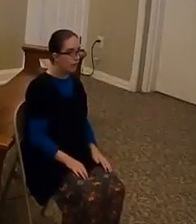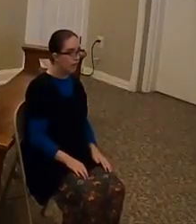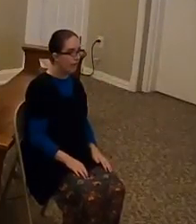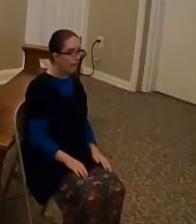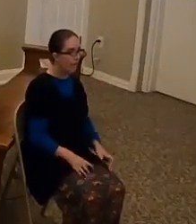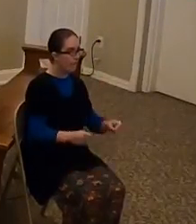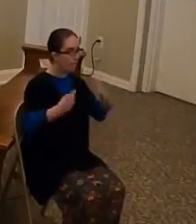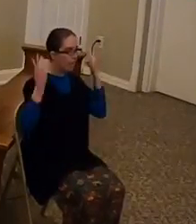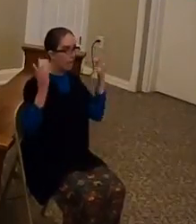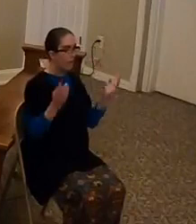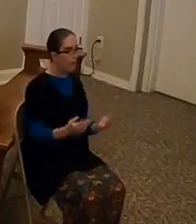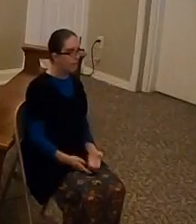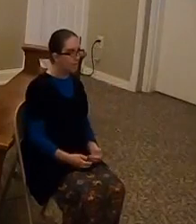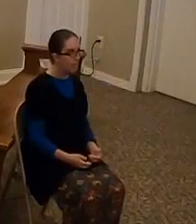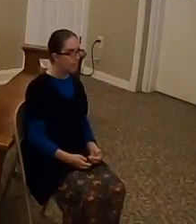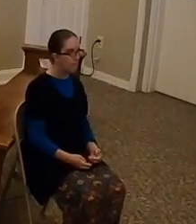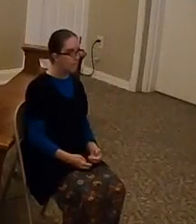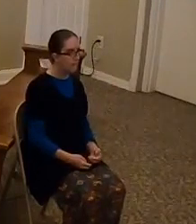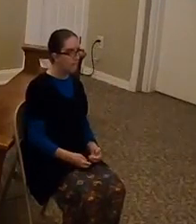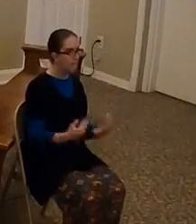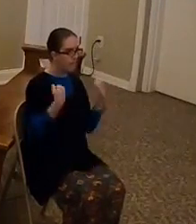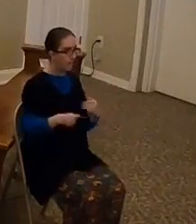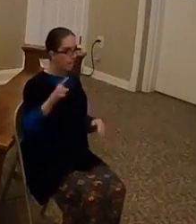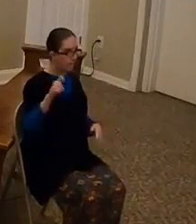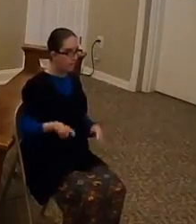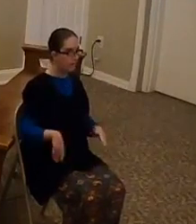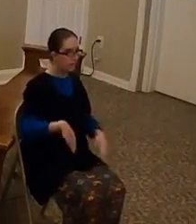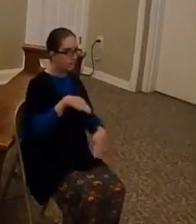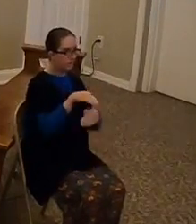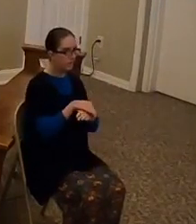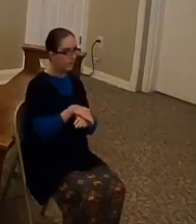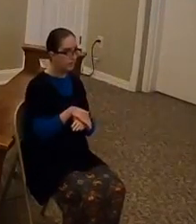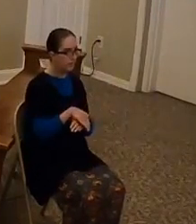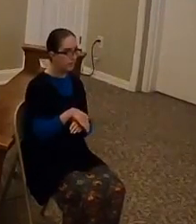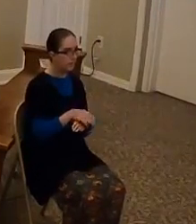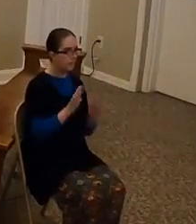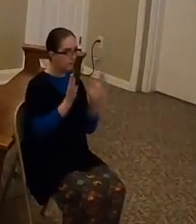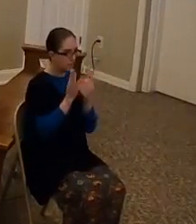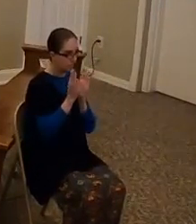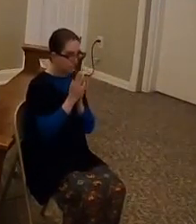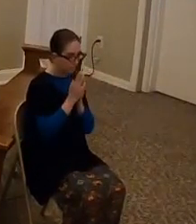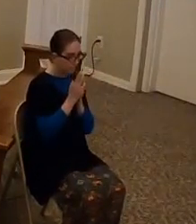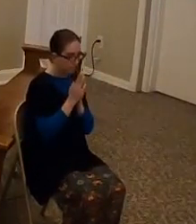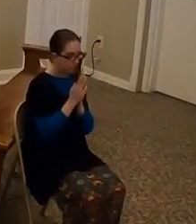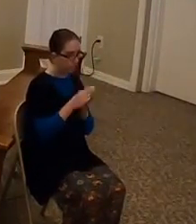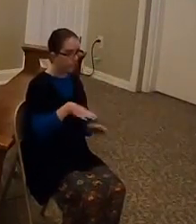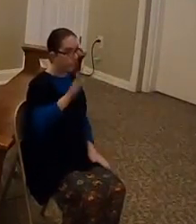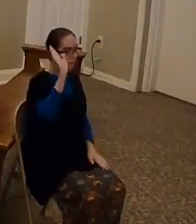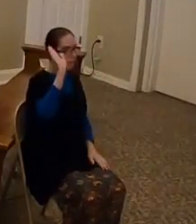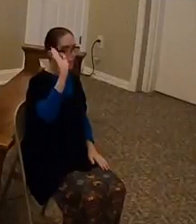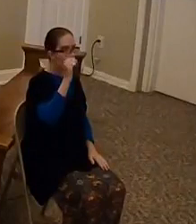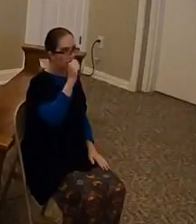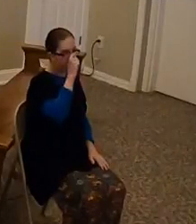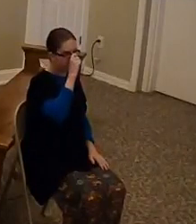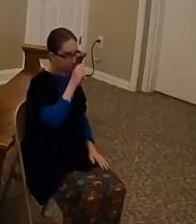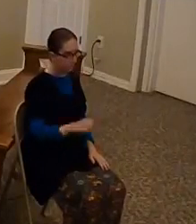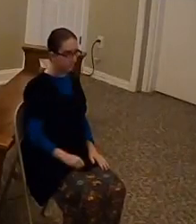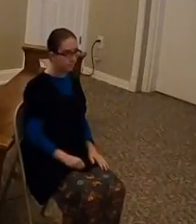Amen. Hallelujah. You have a need tonight. Let's go ahead and pray. Amen. By lifting of your